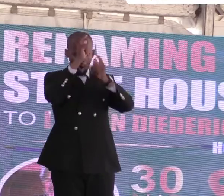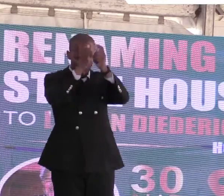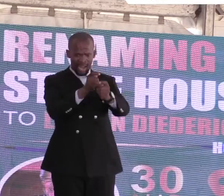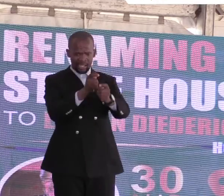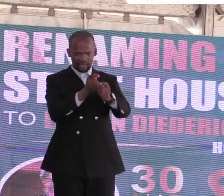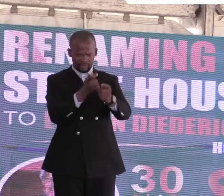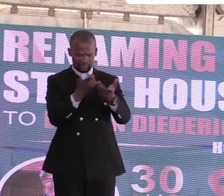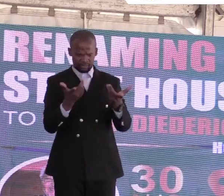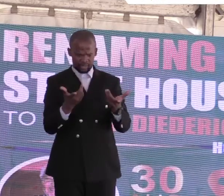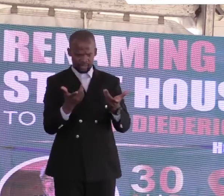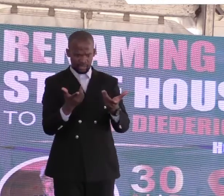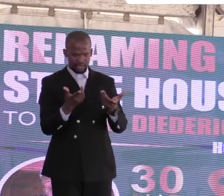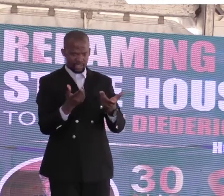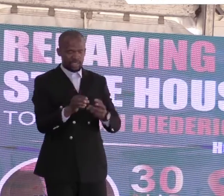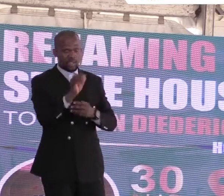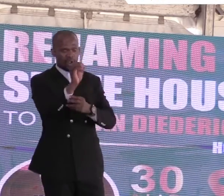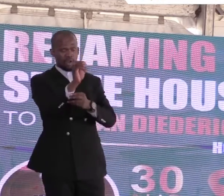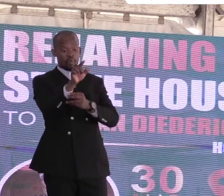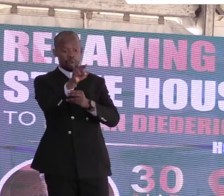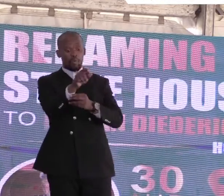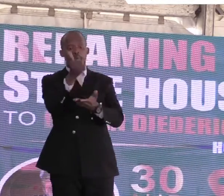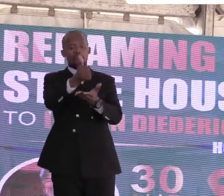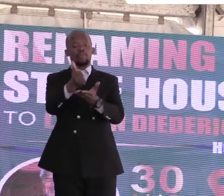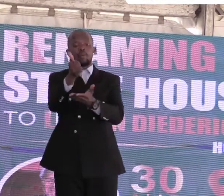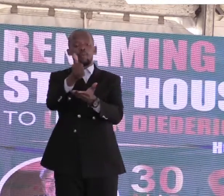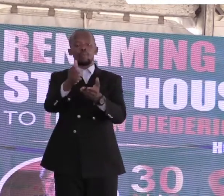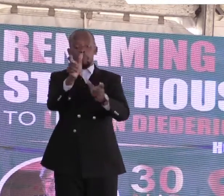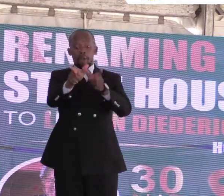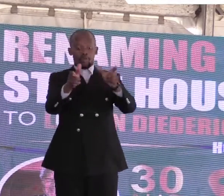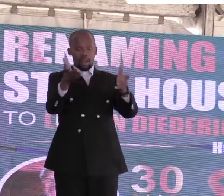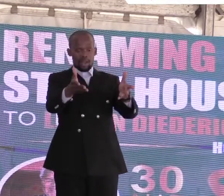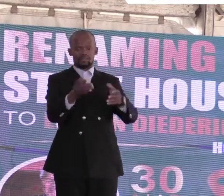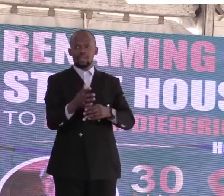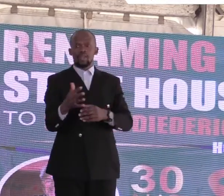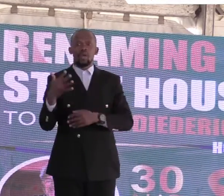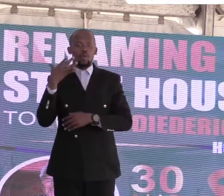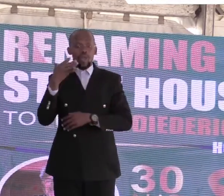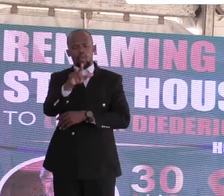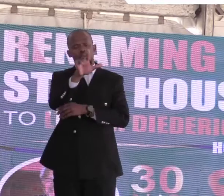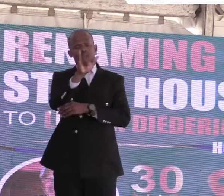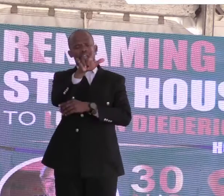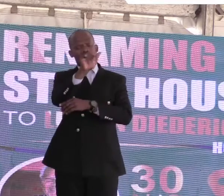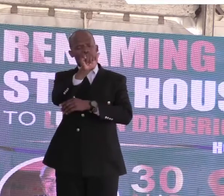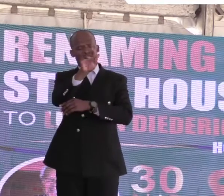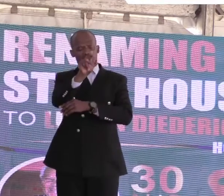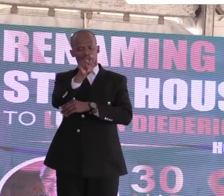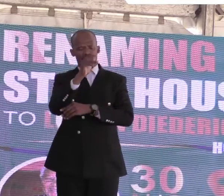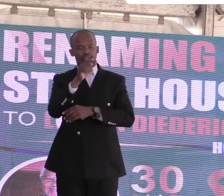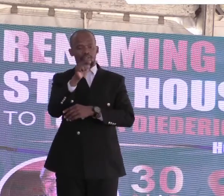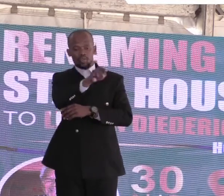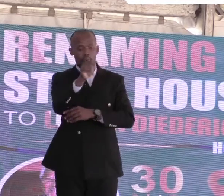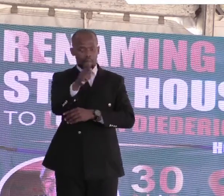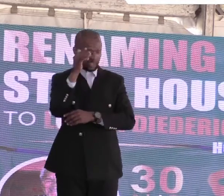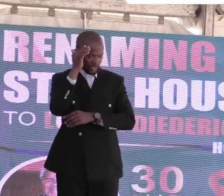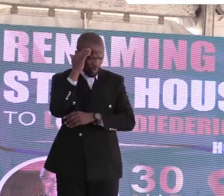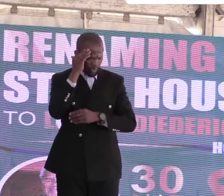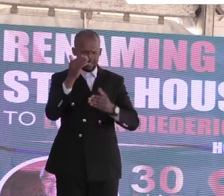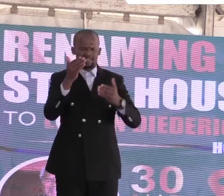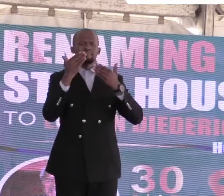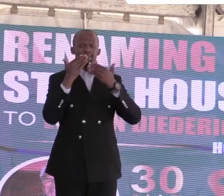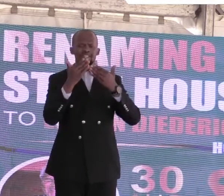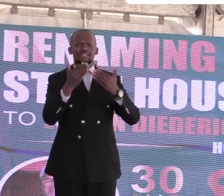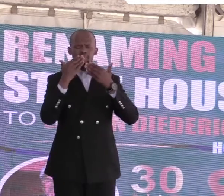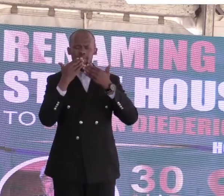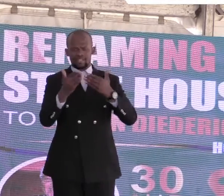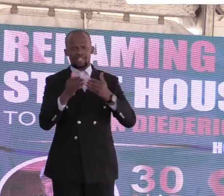country bestows on its citizens. We want you, Mama Lillian, to know that we appreciate and value